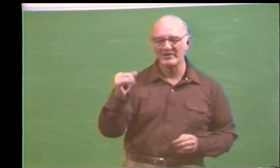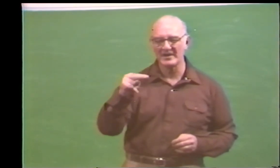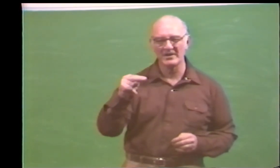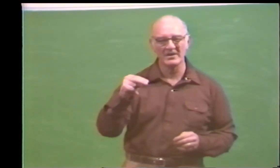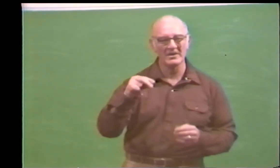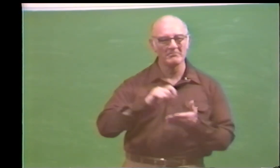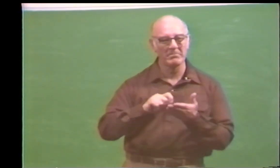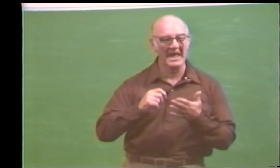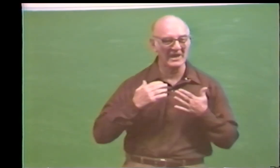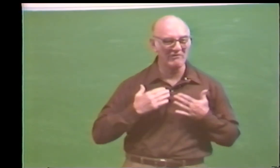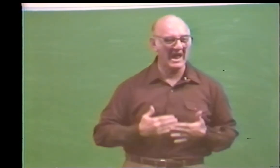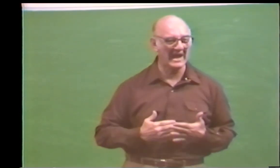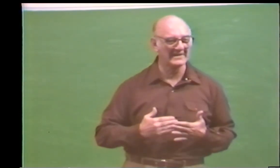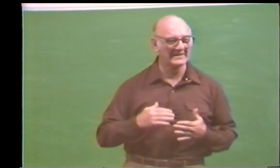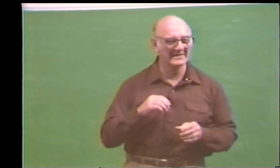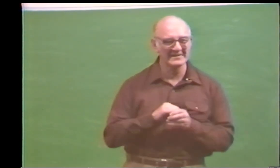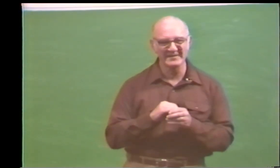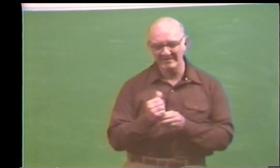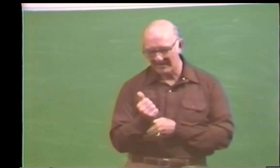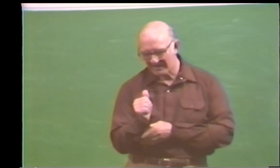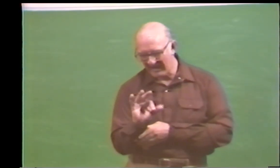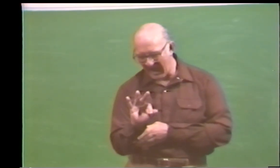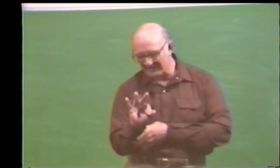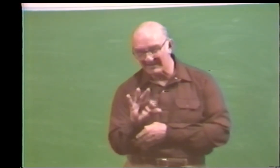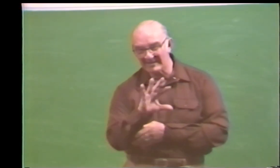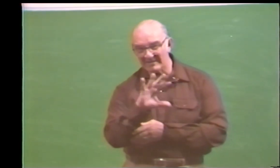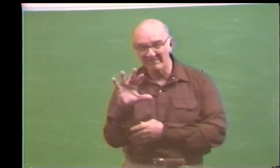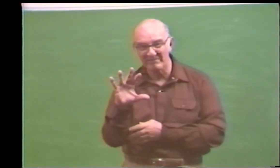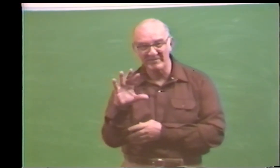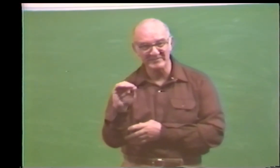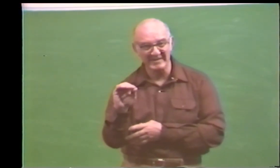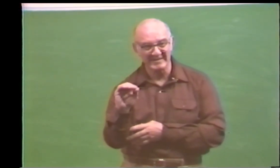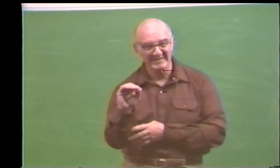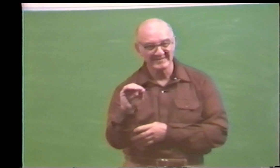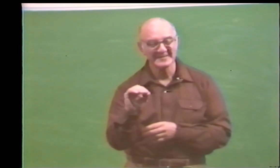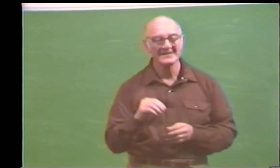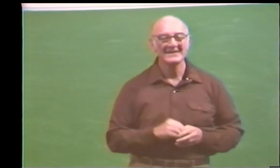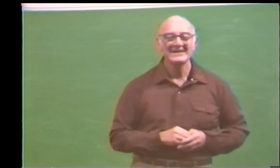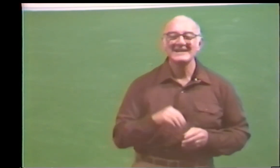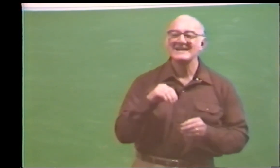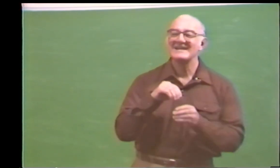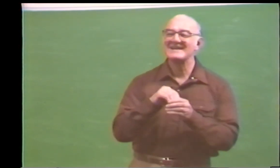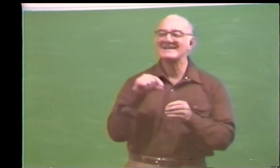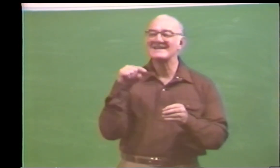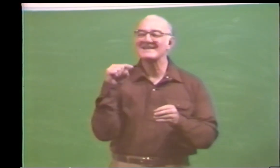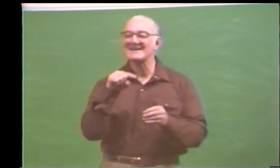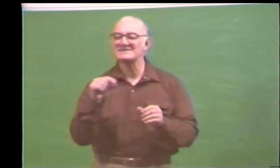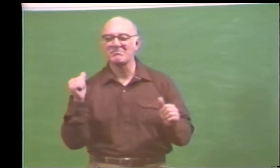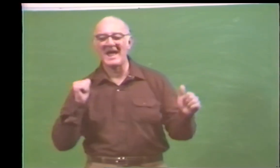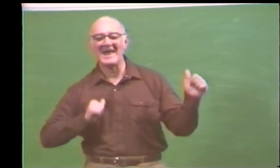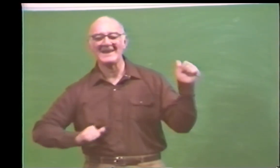Hungarian playwright, in 1950. In this play,